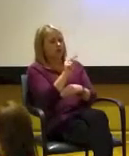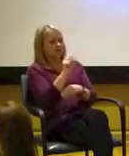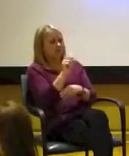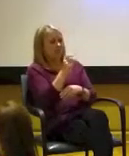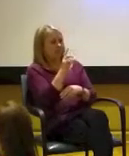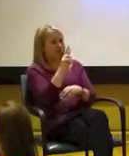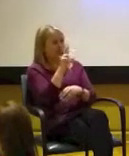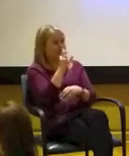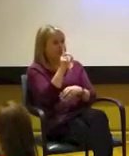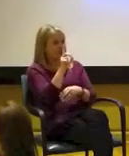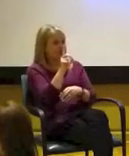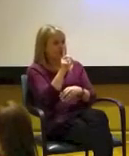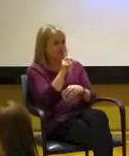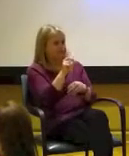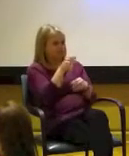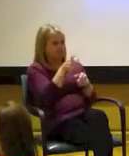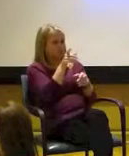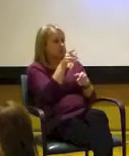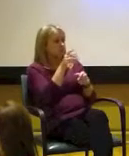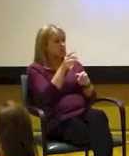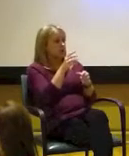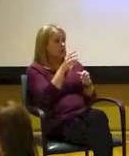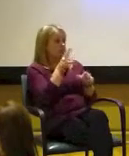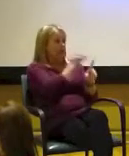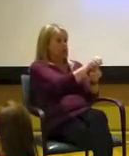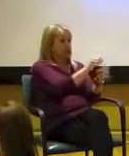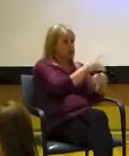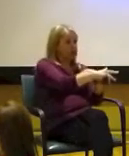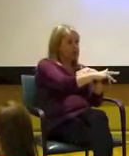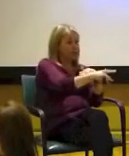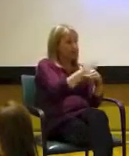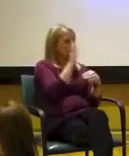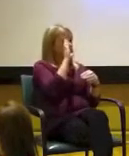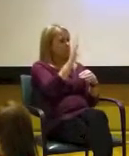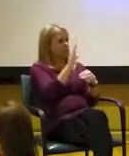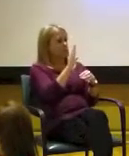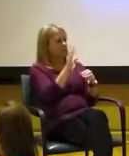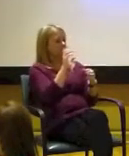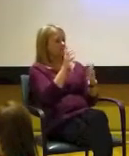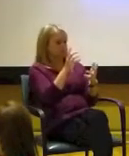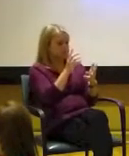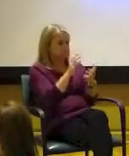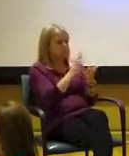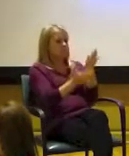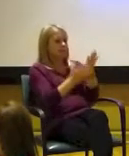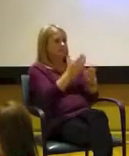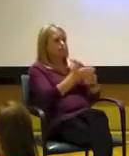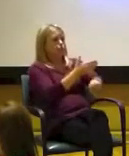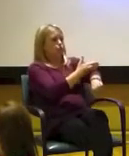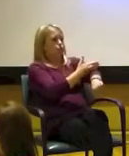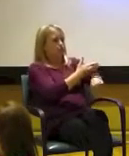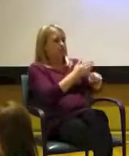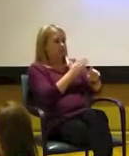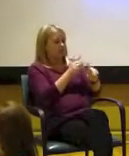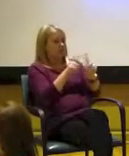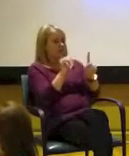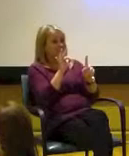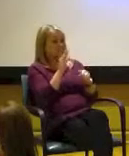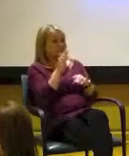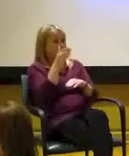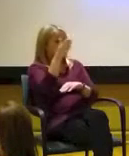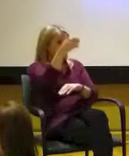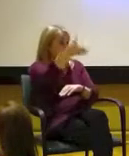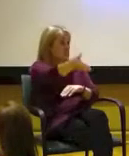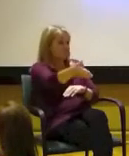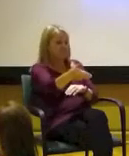If we do it early, you have a better chance of the curve improving than if we do it late, when it